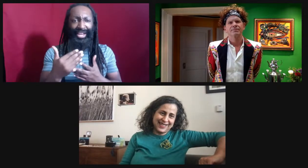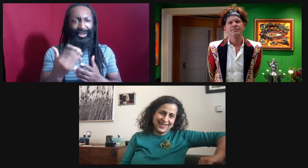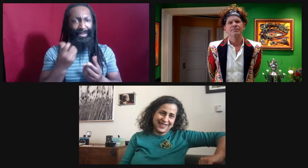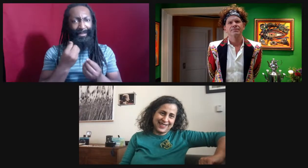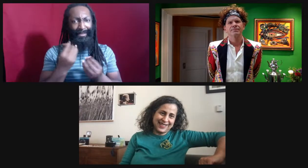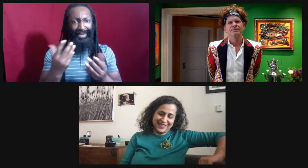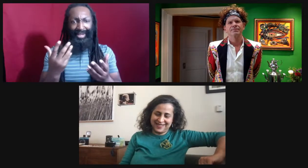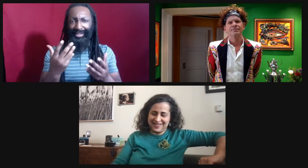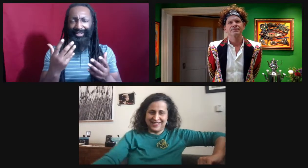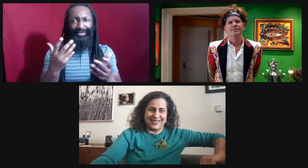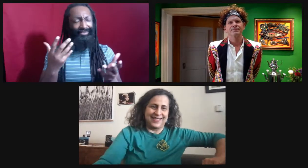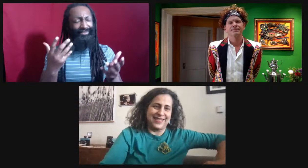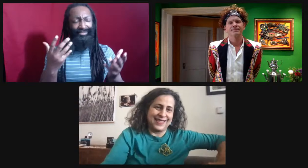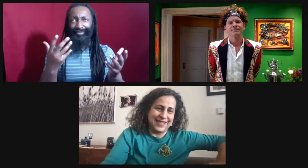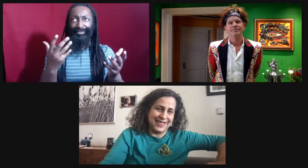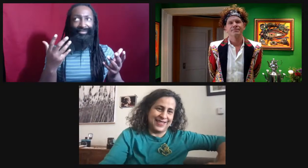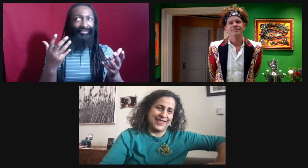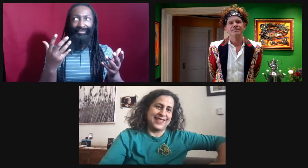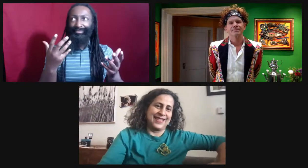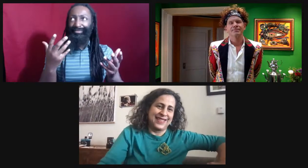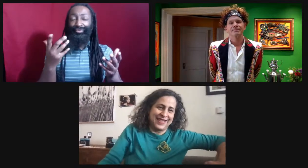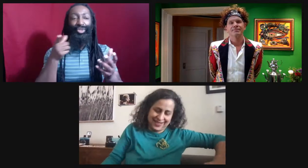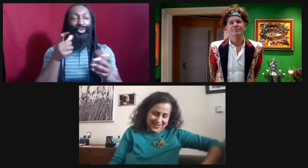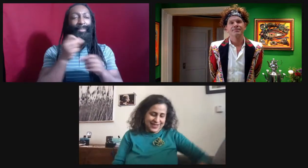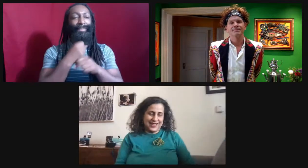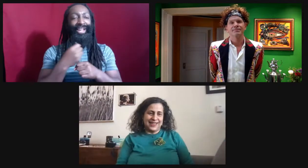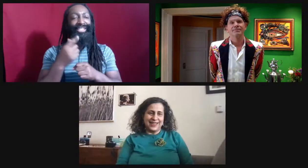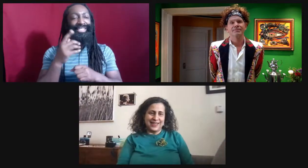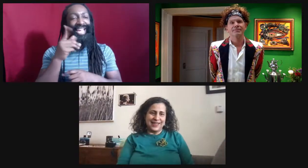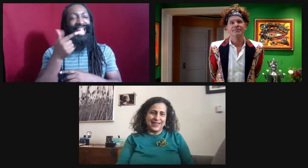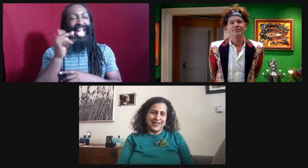Thank you for bringing your art into the gallery.